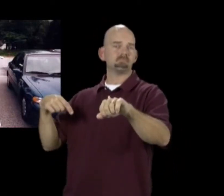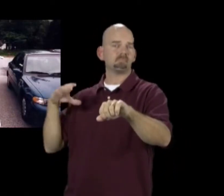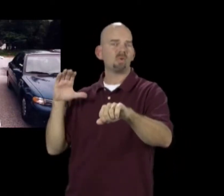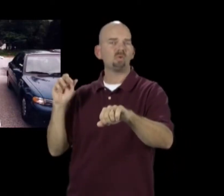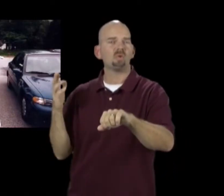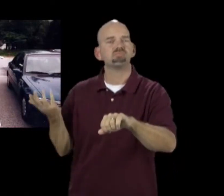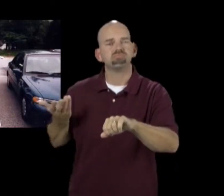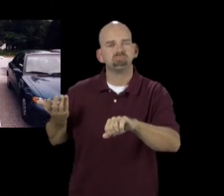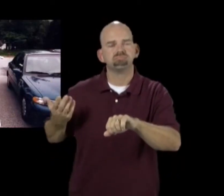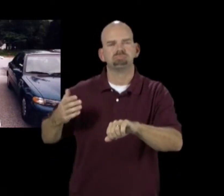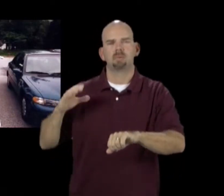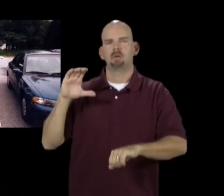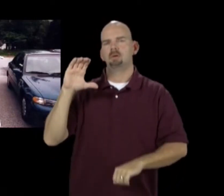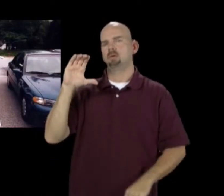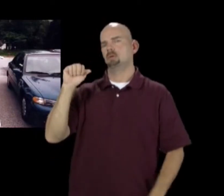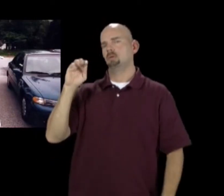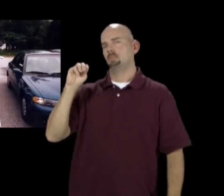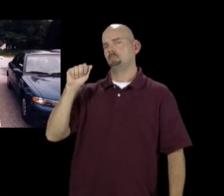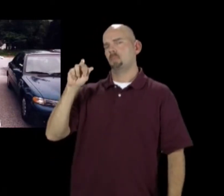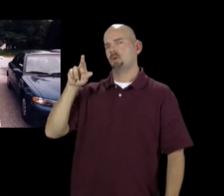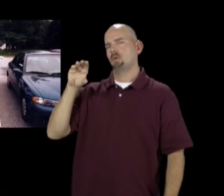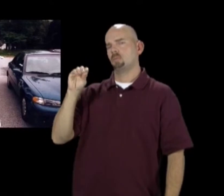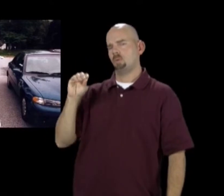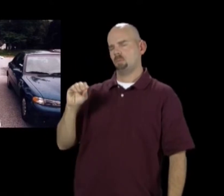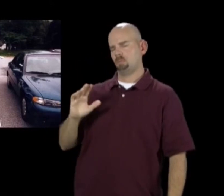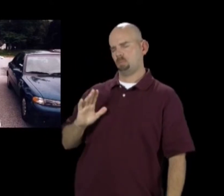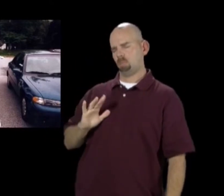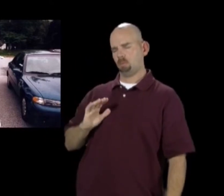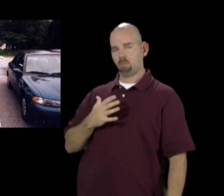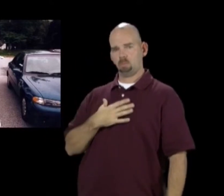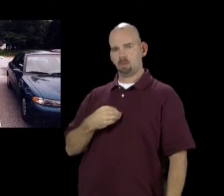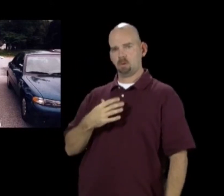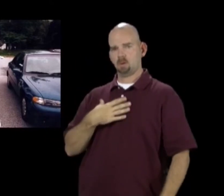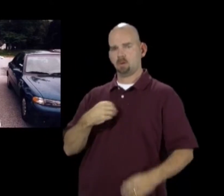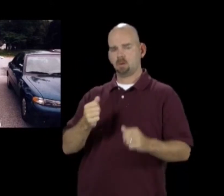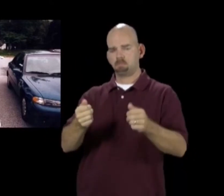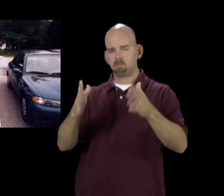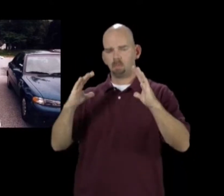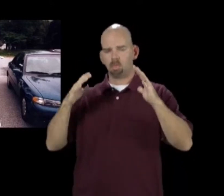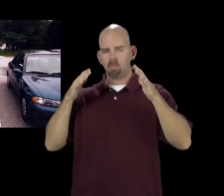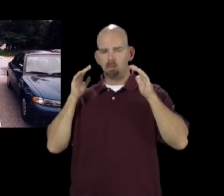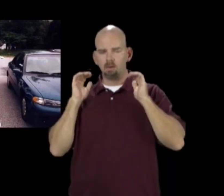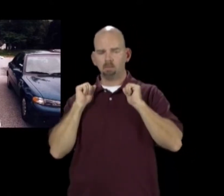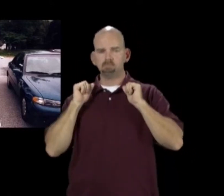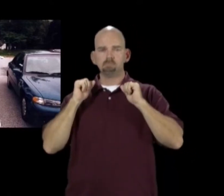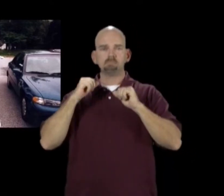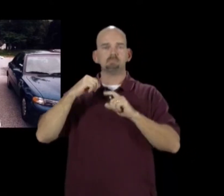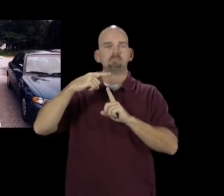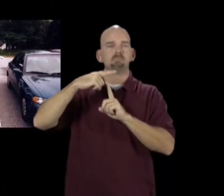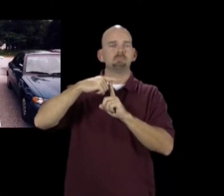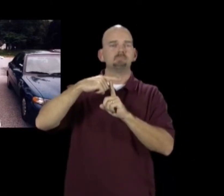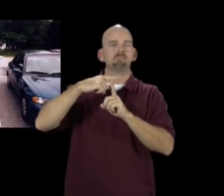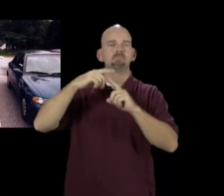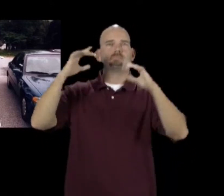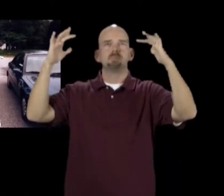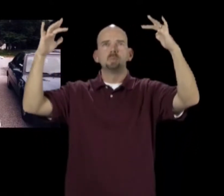I used to have a Camaro. It was awesome. It had a white body with a T-top.